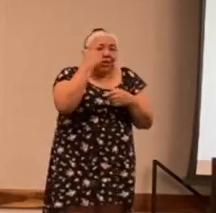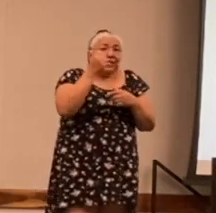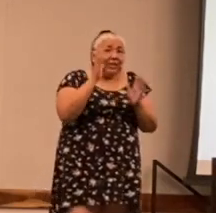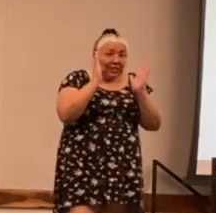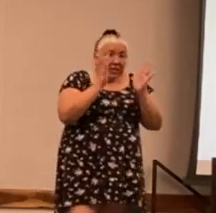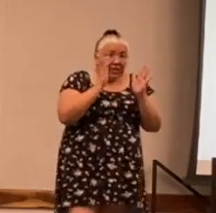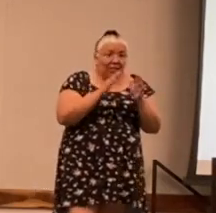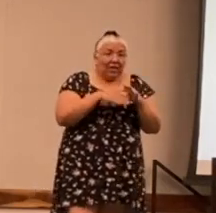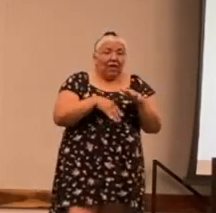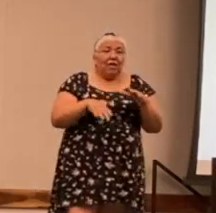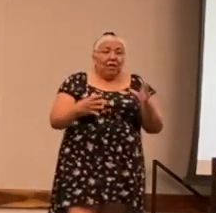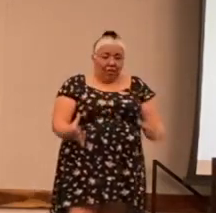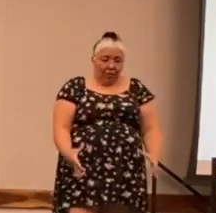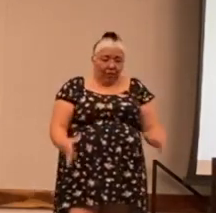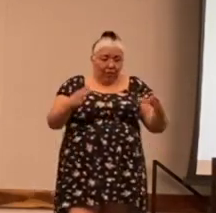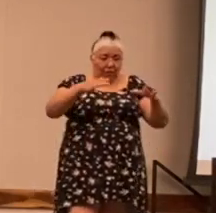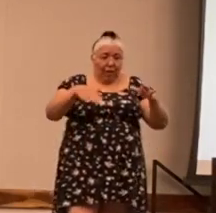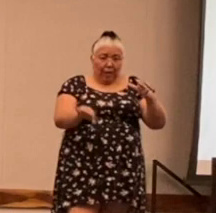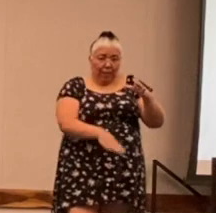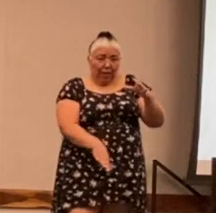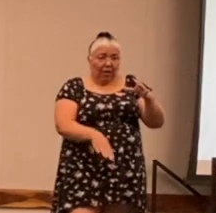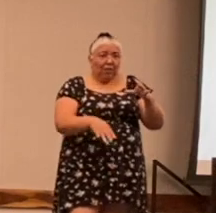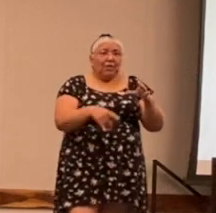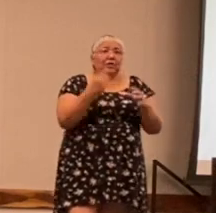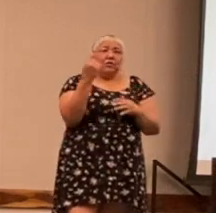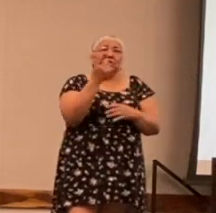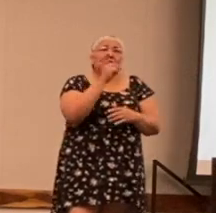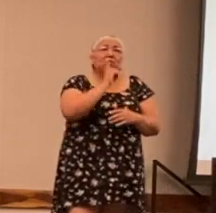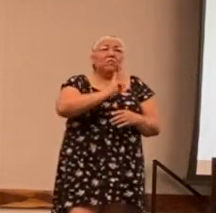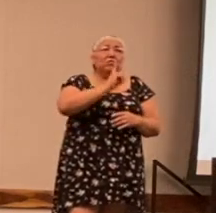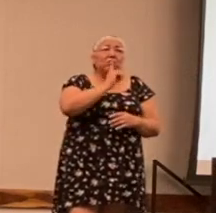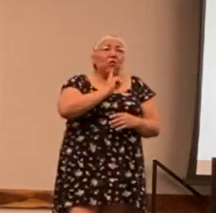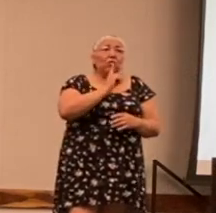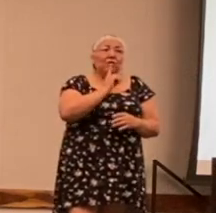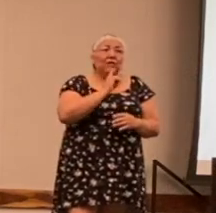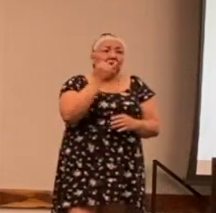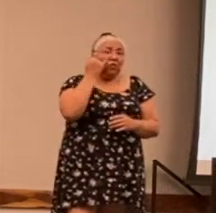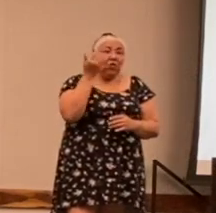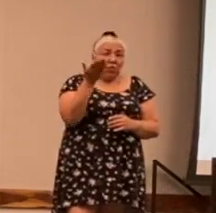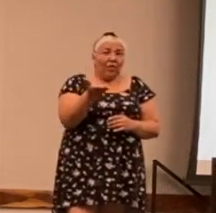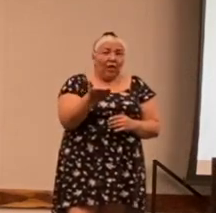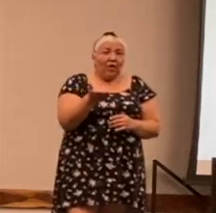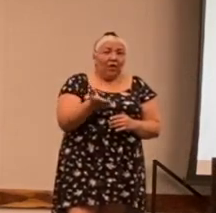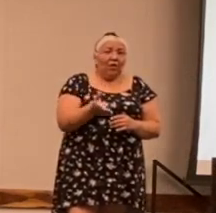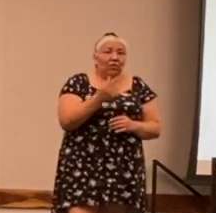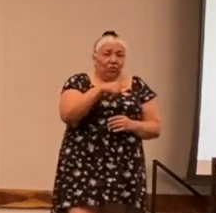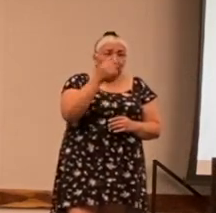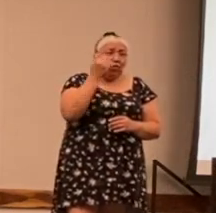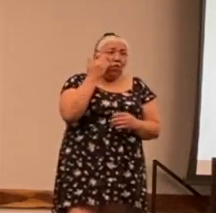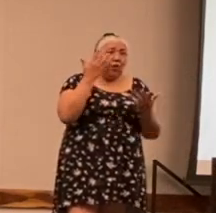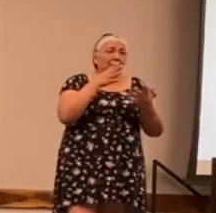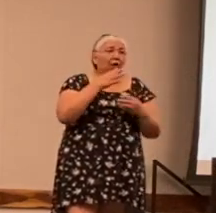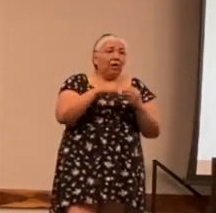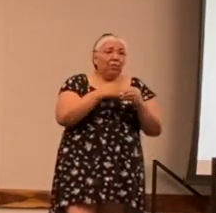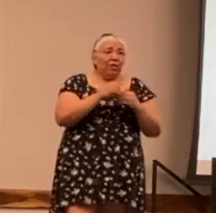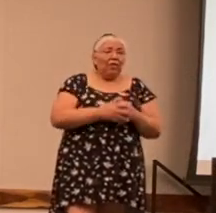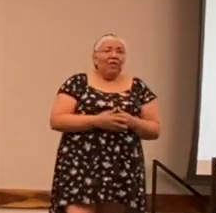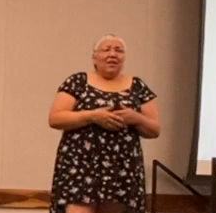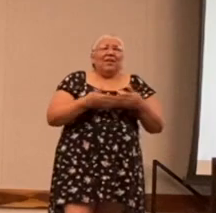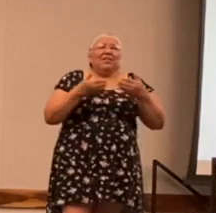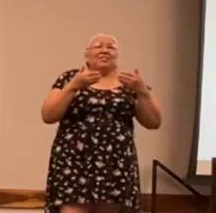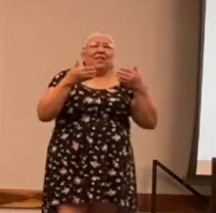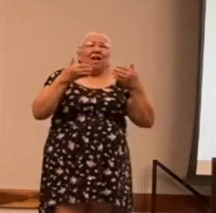the bottom of the barrel, it is lonely down there. Okay? If you've been there, you know what I'm talking about. It's actually heavy down